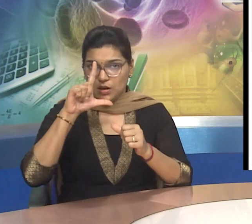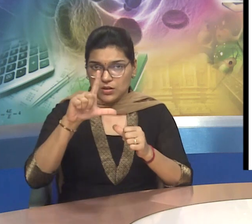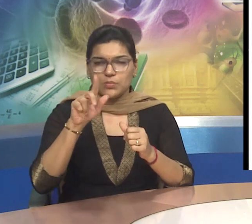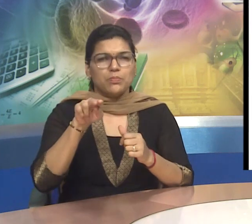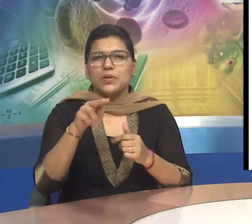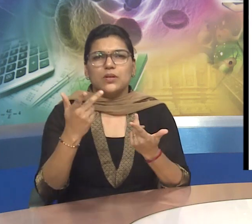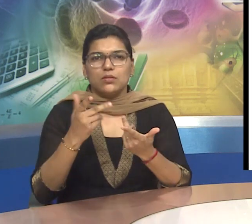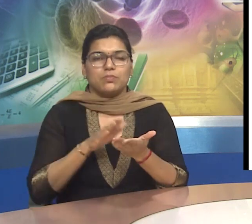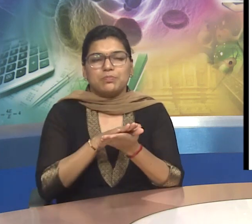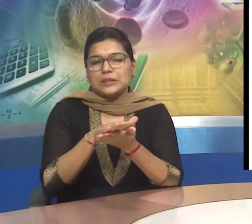Rights.